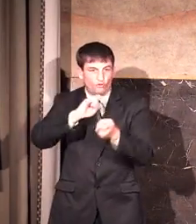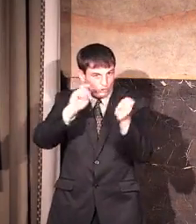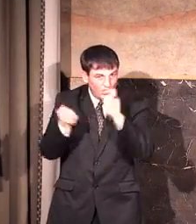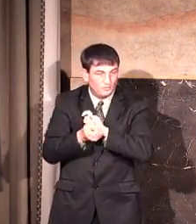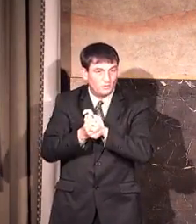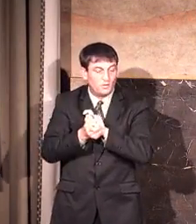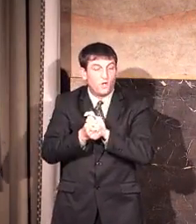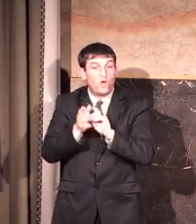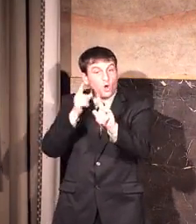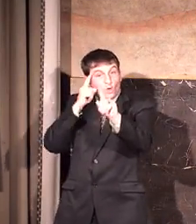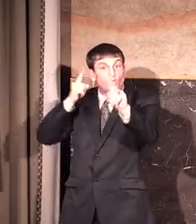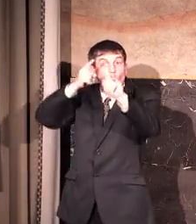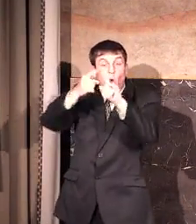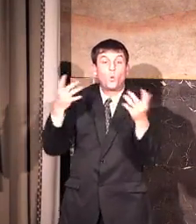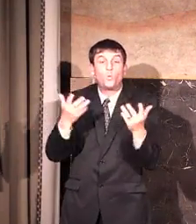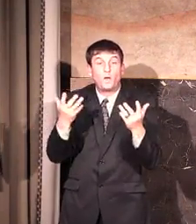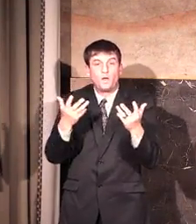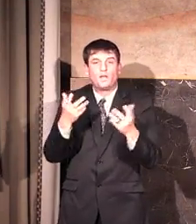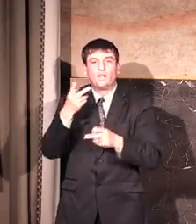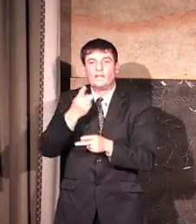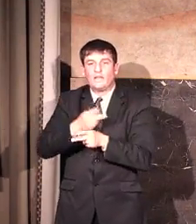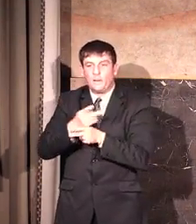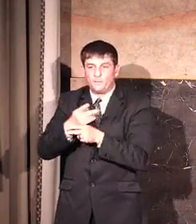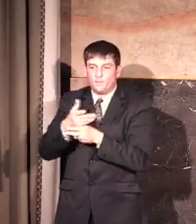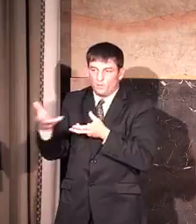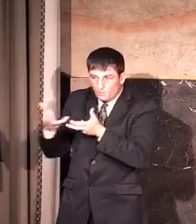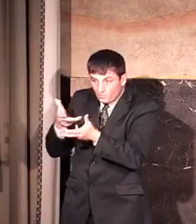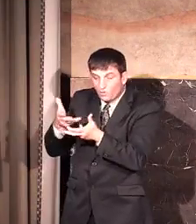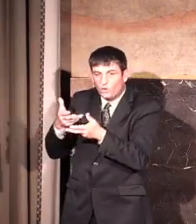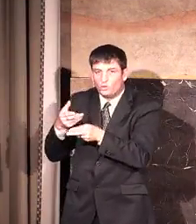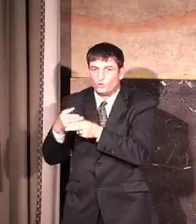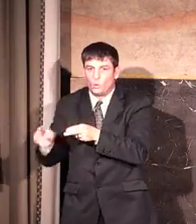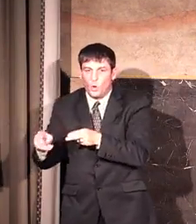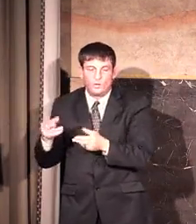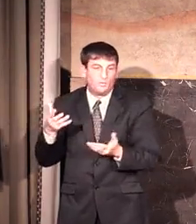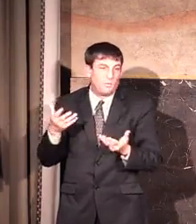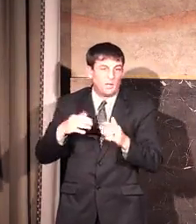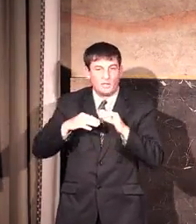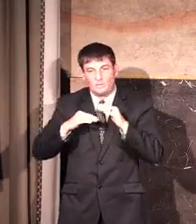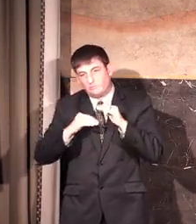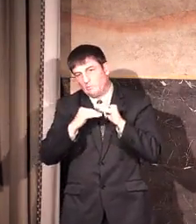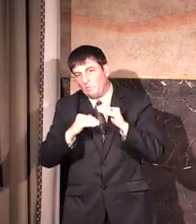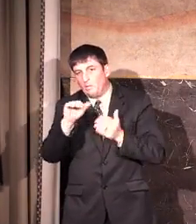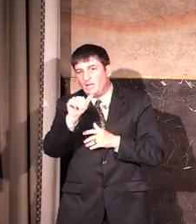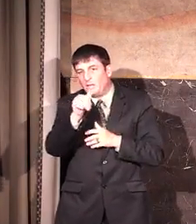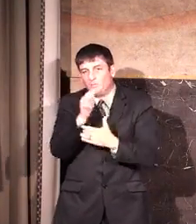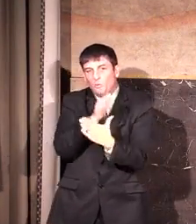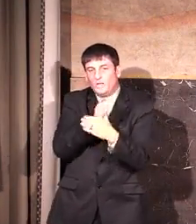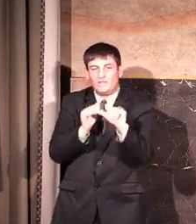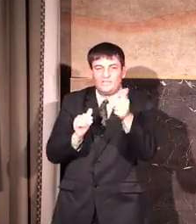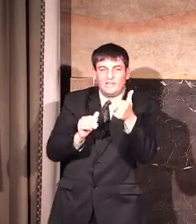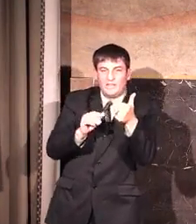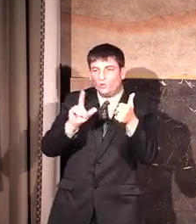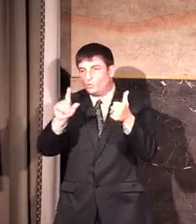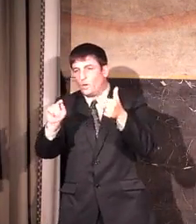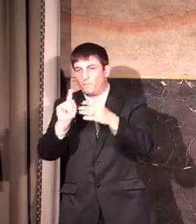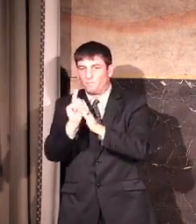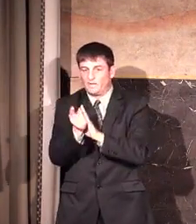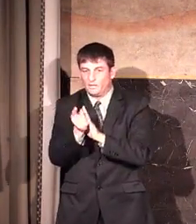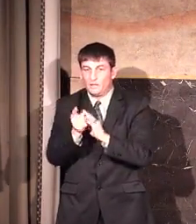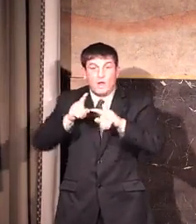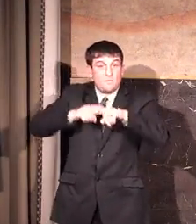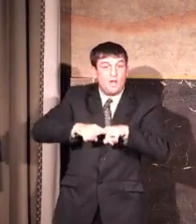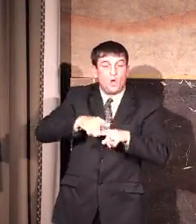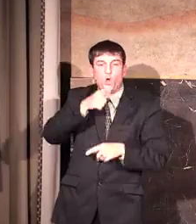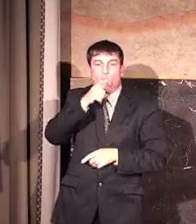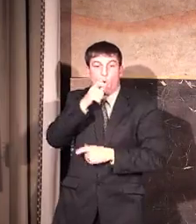conversations is really to keep them relatively short. I think they can probably span 10 to 20 minutes on average. Again, it depends on the number of contacts and sort of